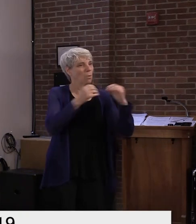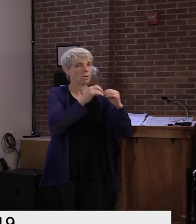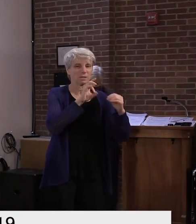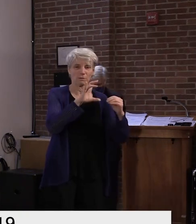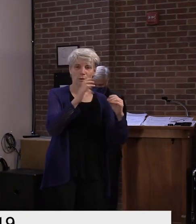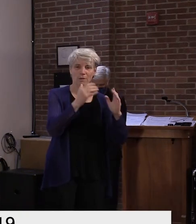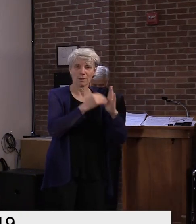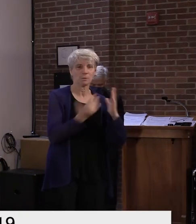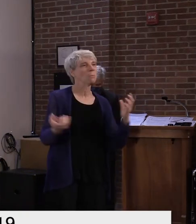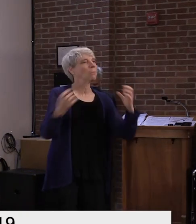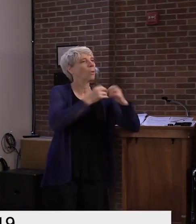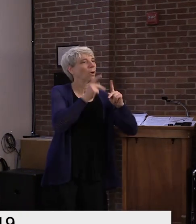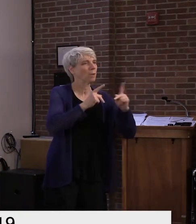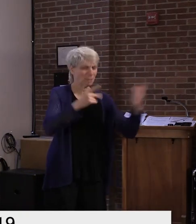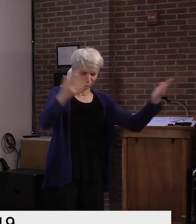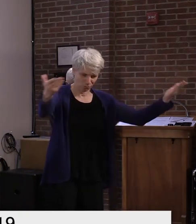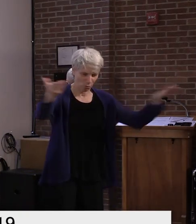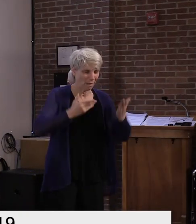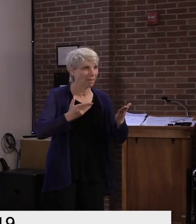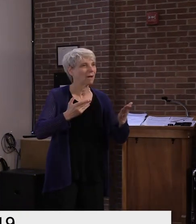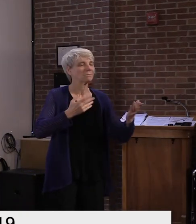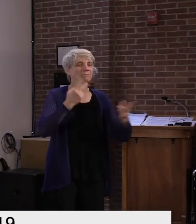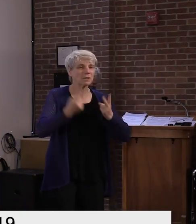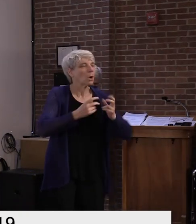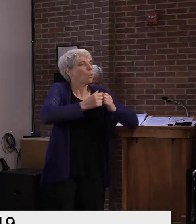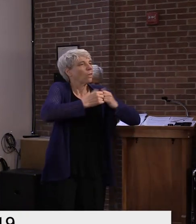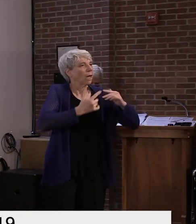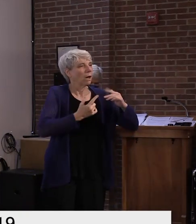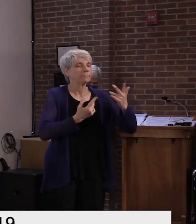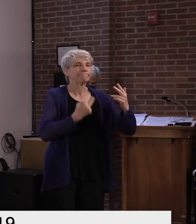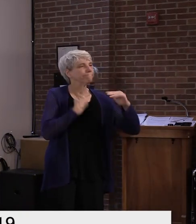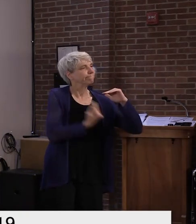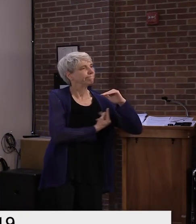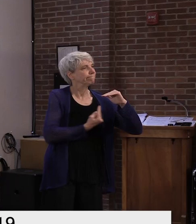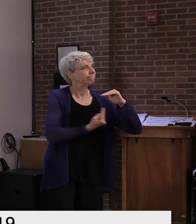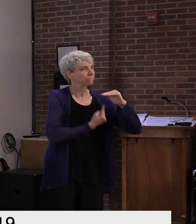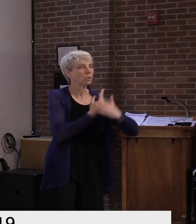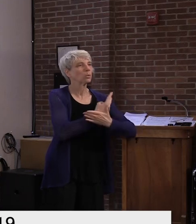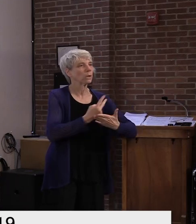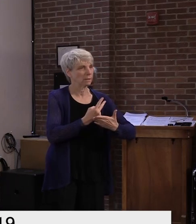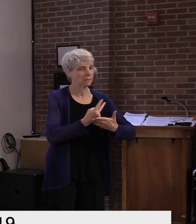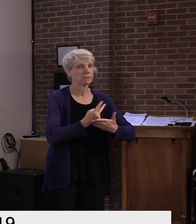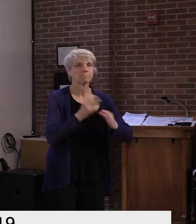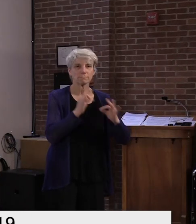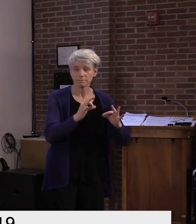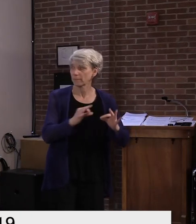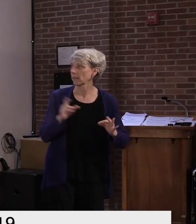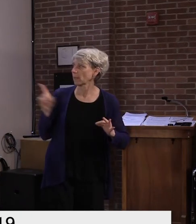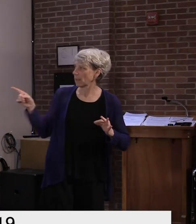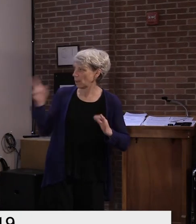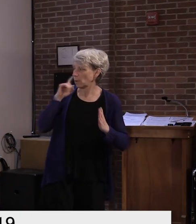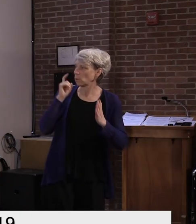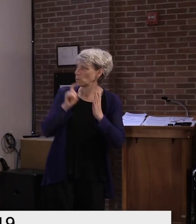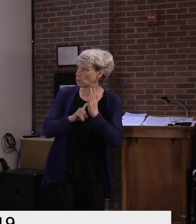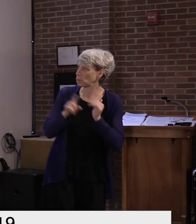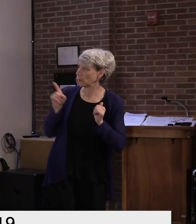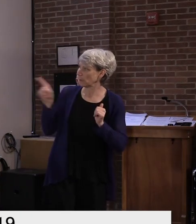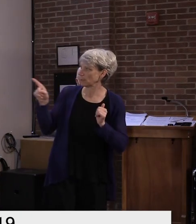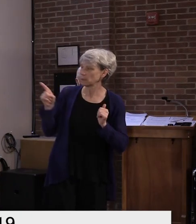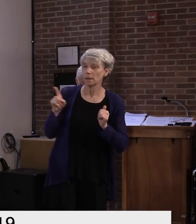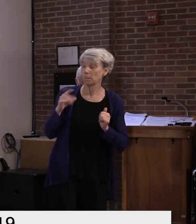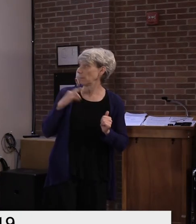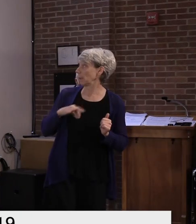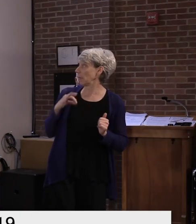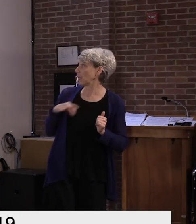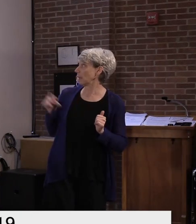So that was good to see, certainly. We also see a few things that stand out in the map, particularly a rural county in upstate